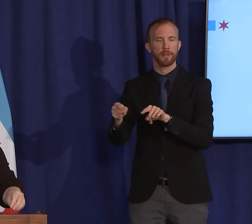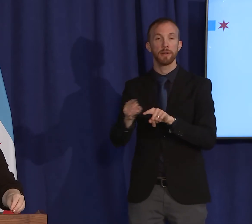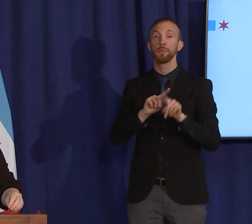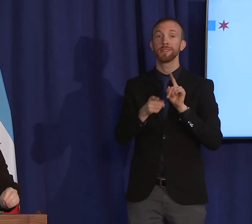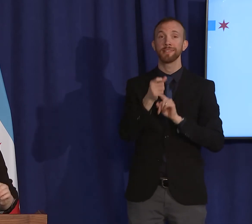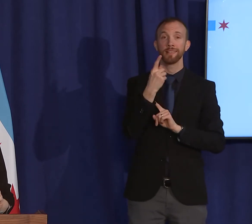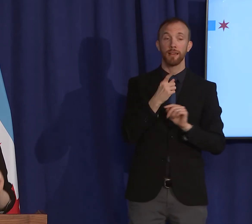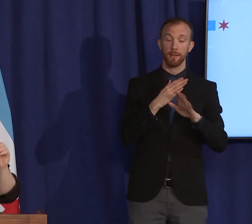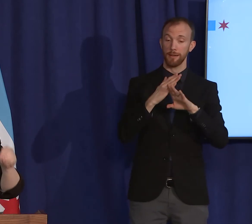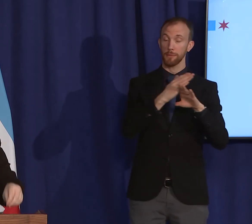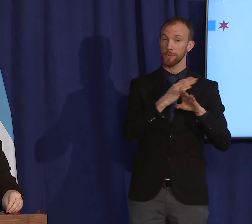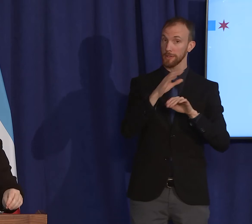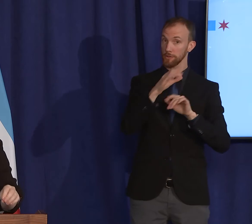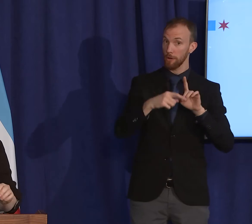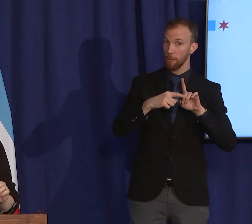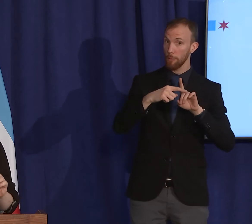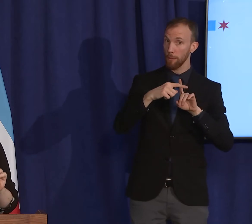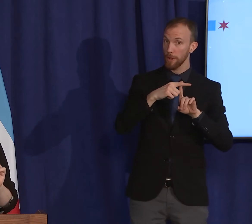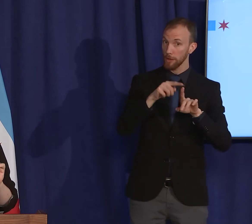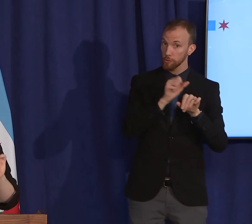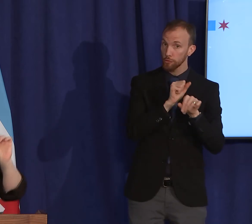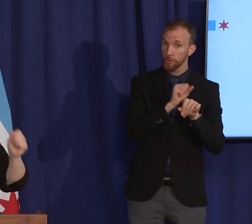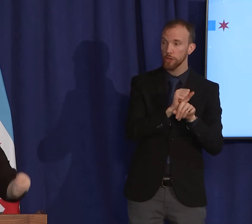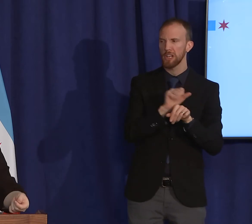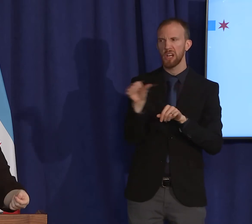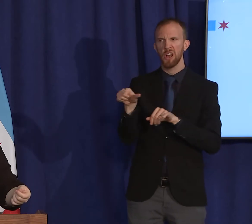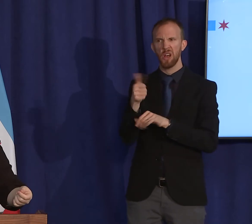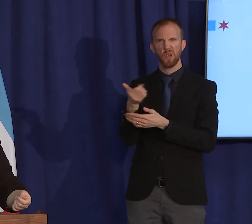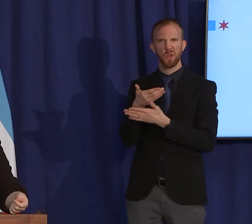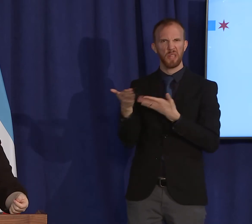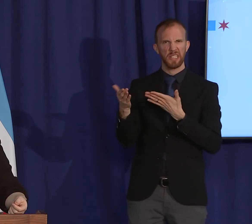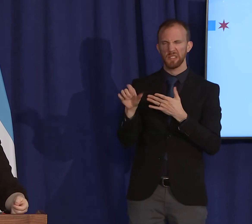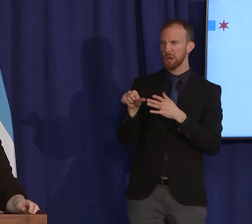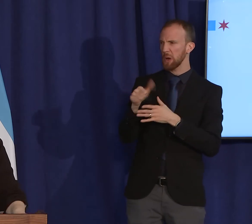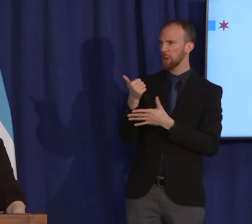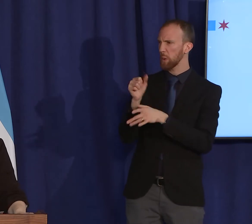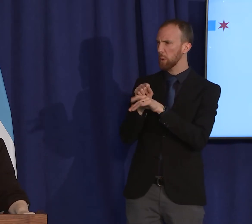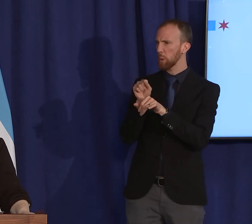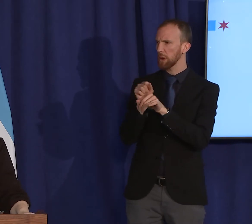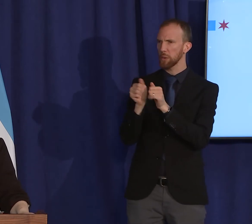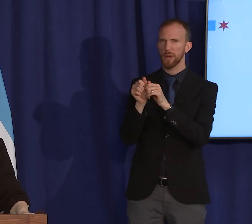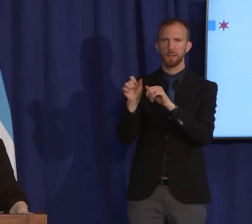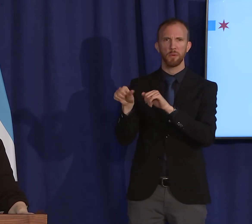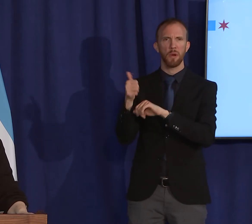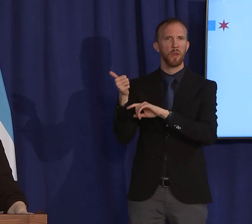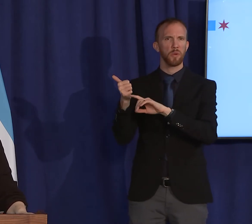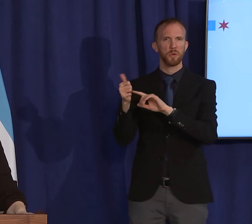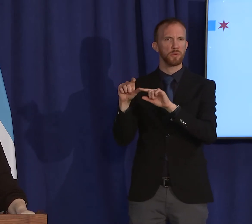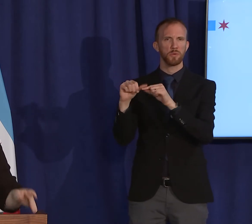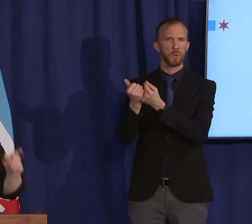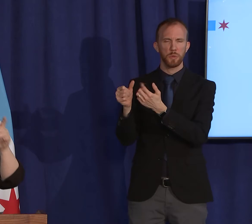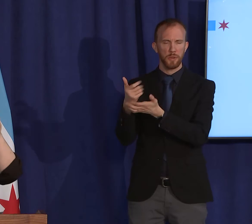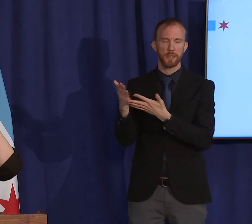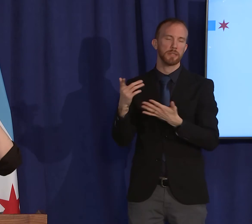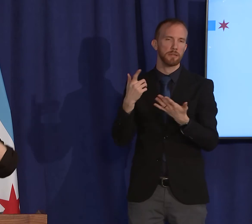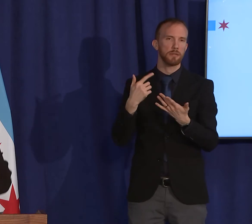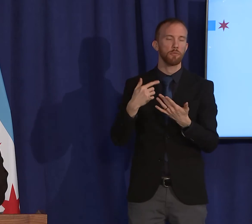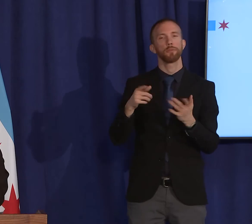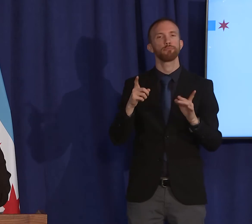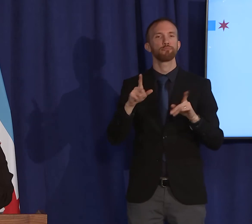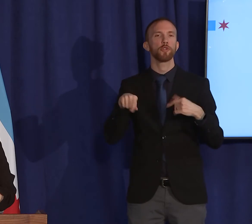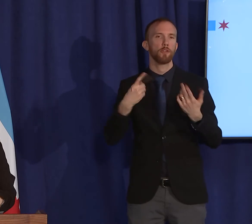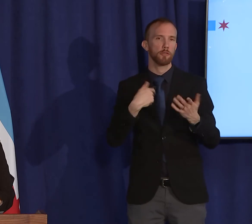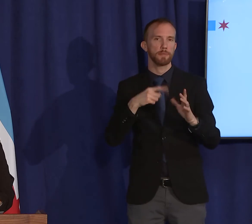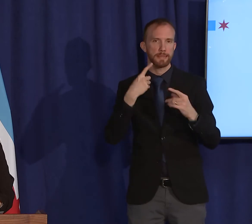and some of the other things that we've done with essential workers and prioritizing vaccine and Protect Chicago has really worked. Like, we've seen the